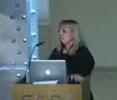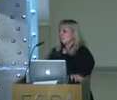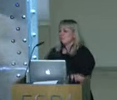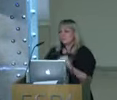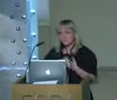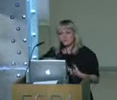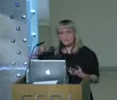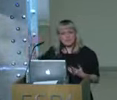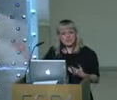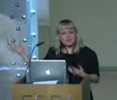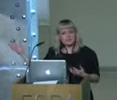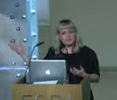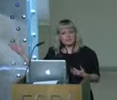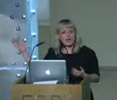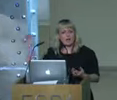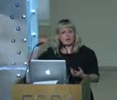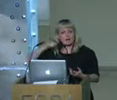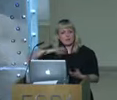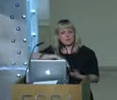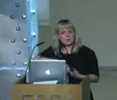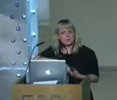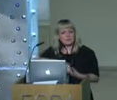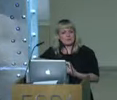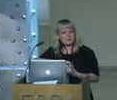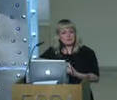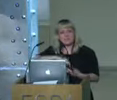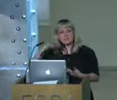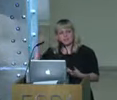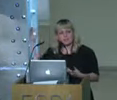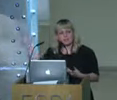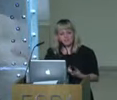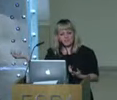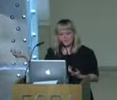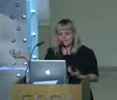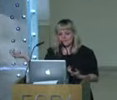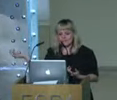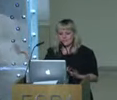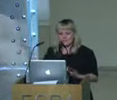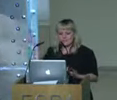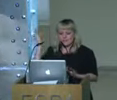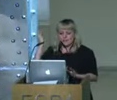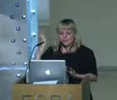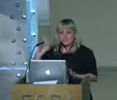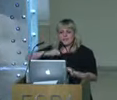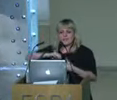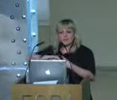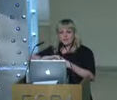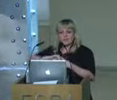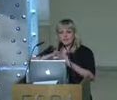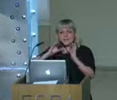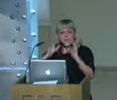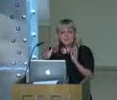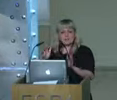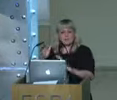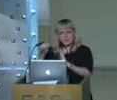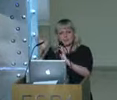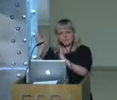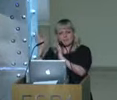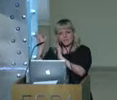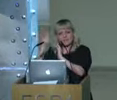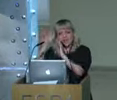played with the hero's journey, but of course the hero's journey is now the player's journey. They played with the art